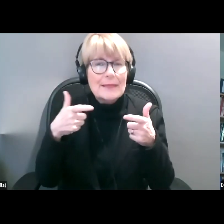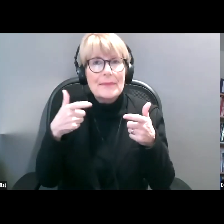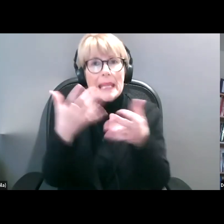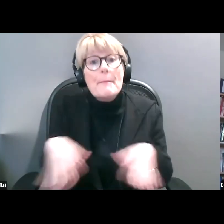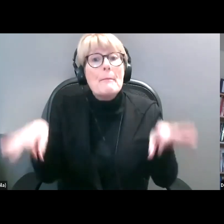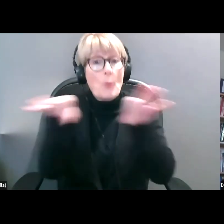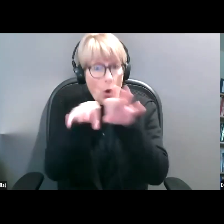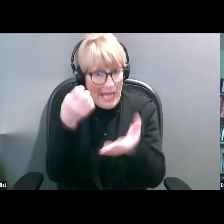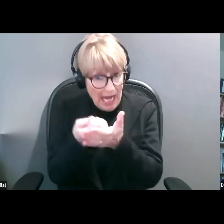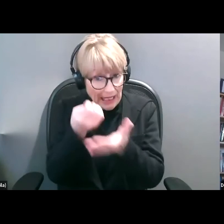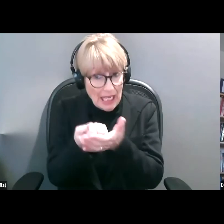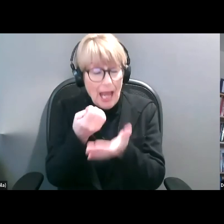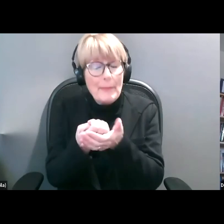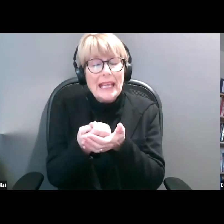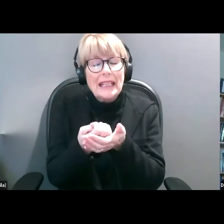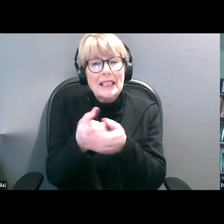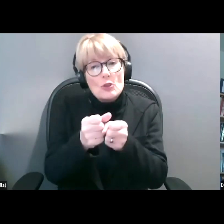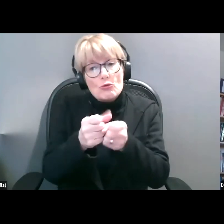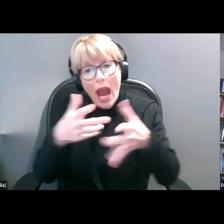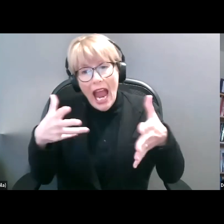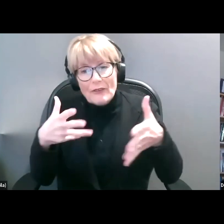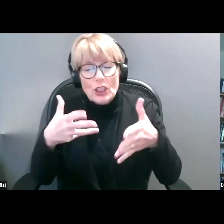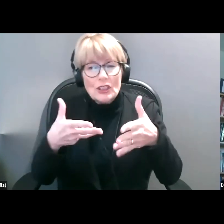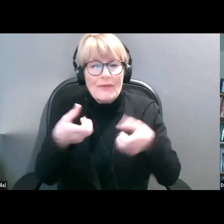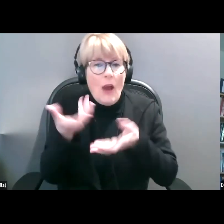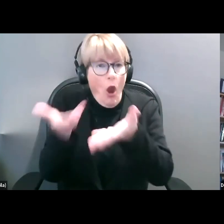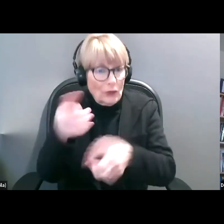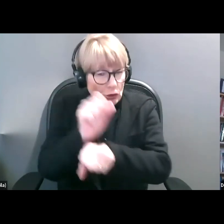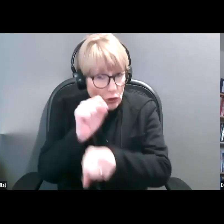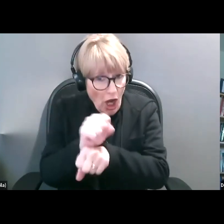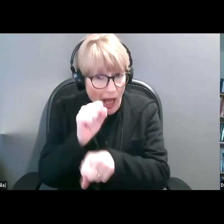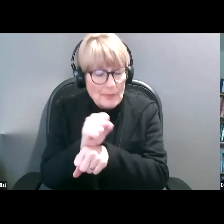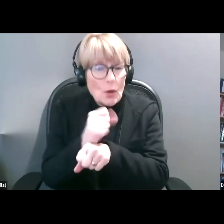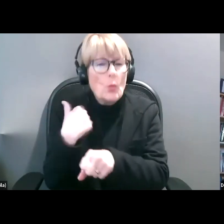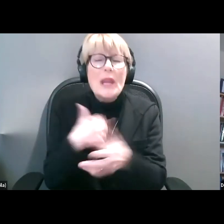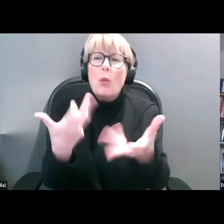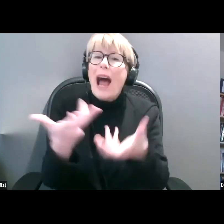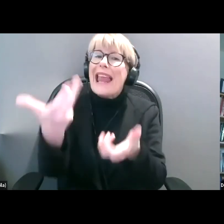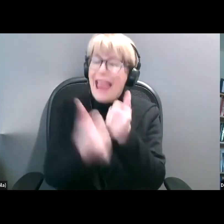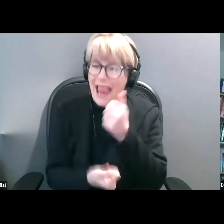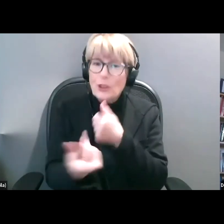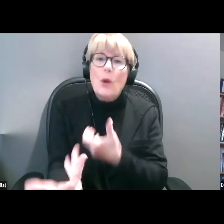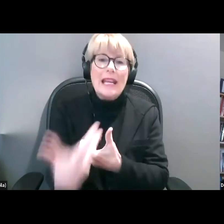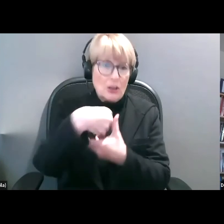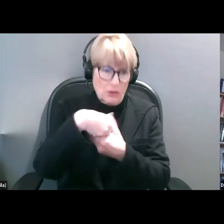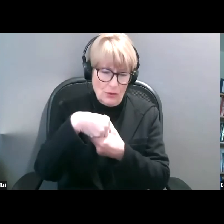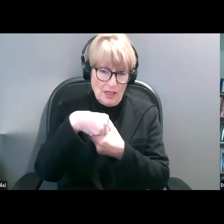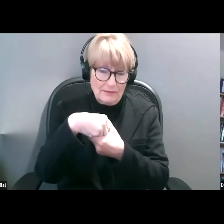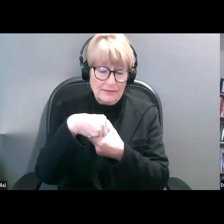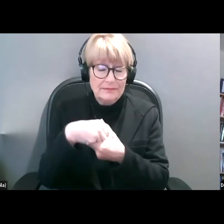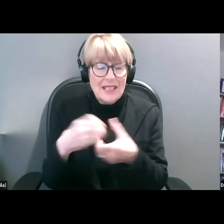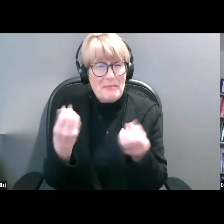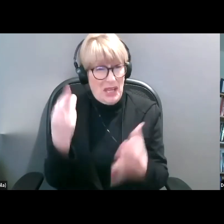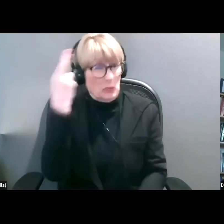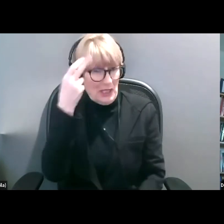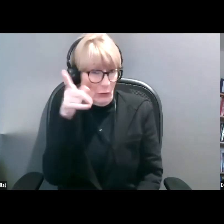going to be, we really want to make sure that everyone is brought along. And there's a lot of good reasons for